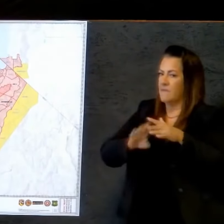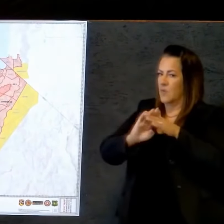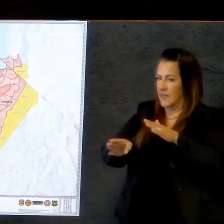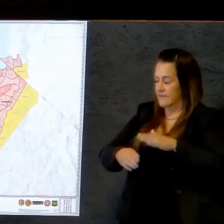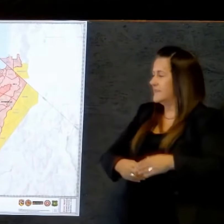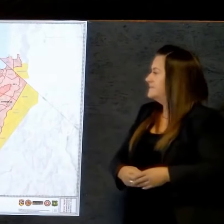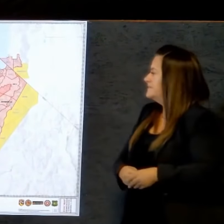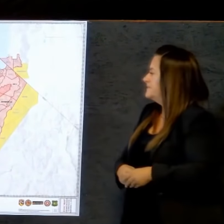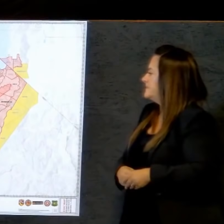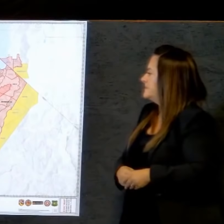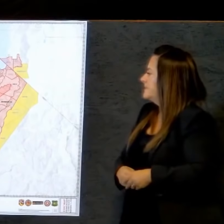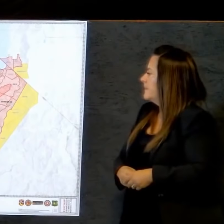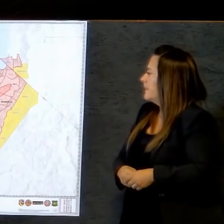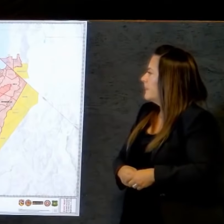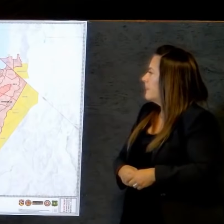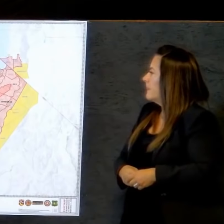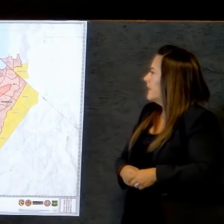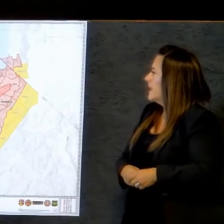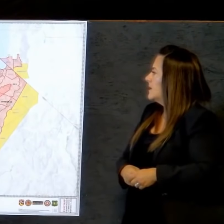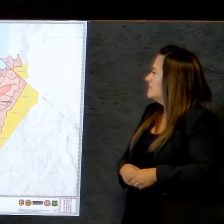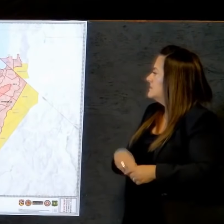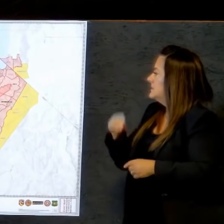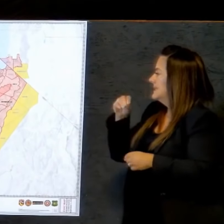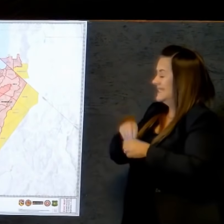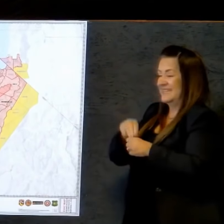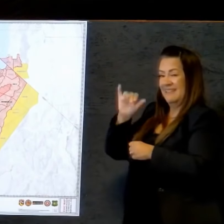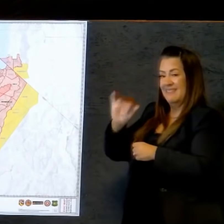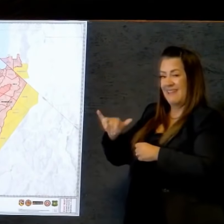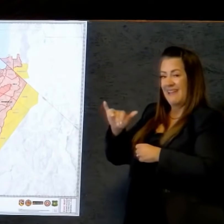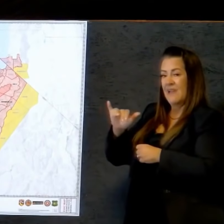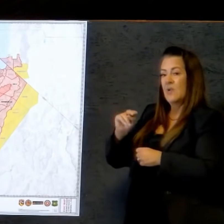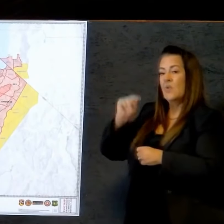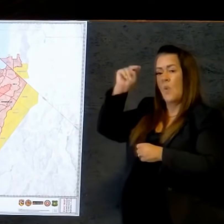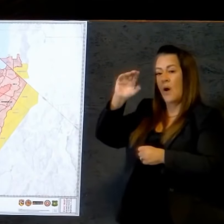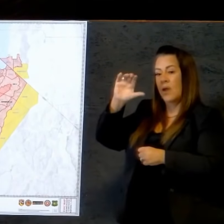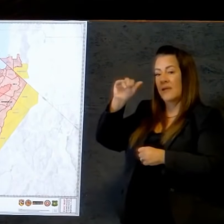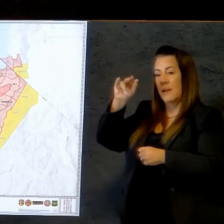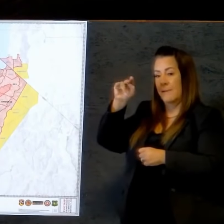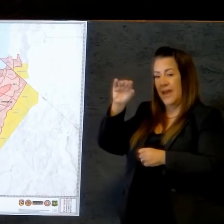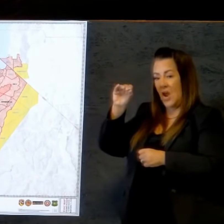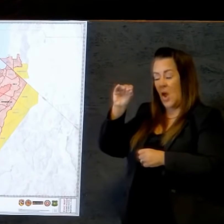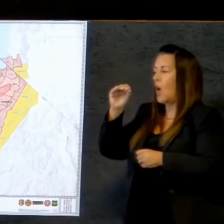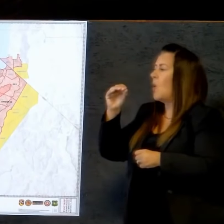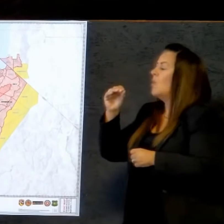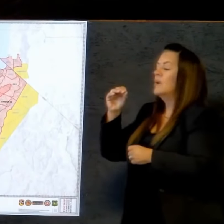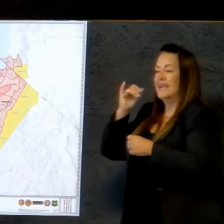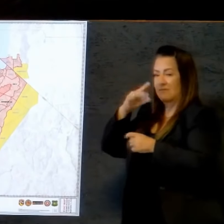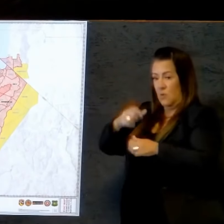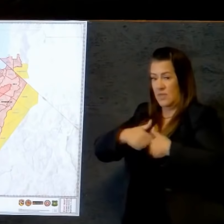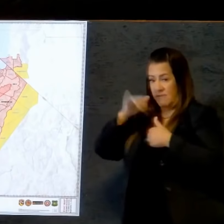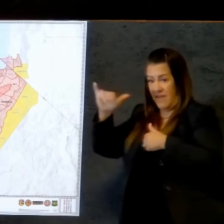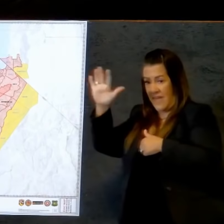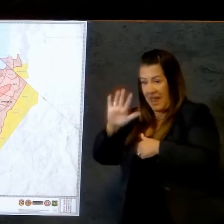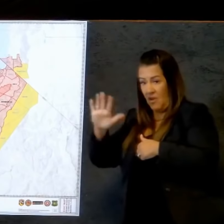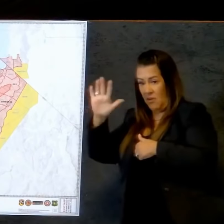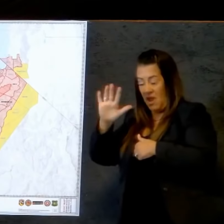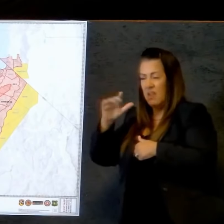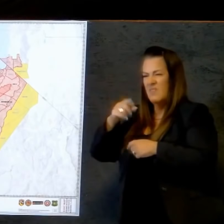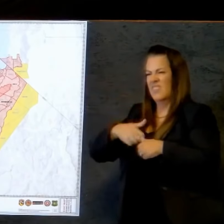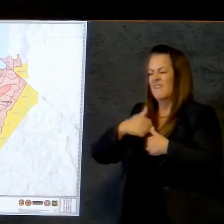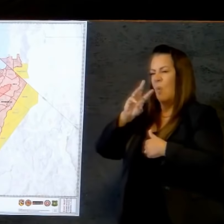Today, we're able to repopulate an area up here, North Camino area. So if you went west